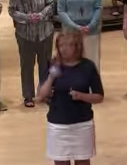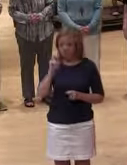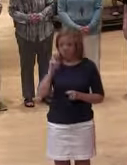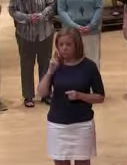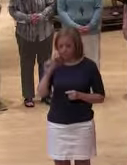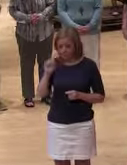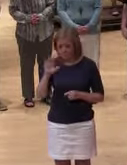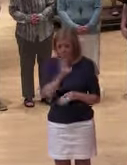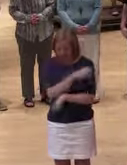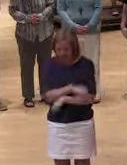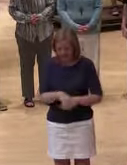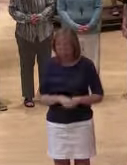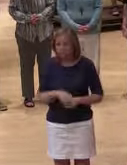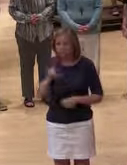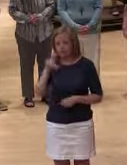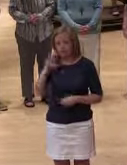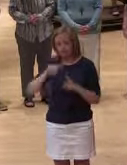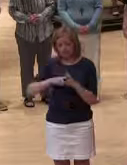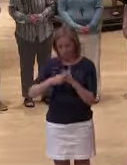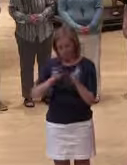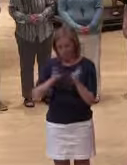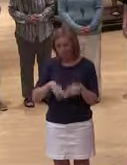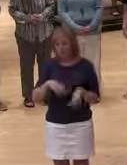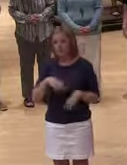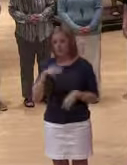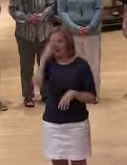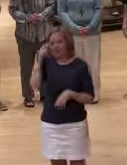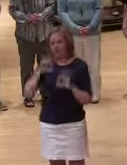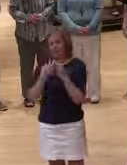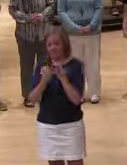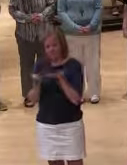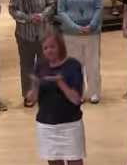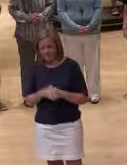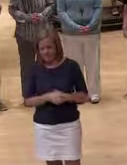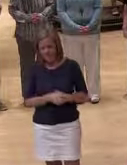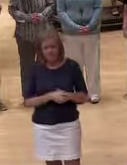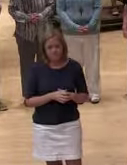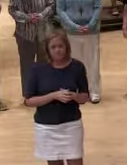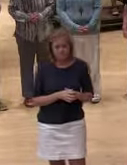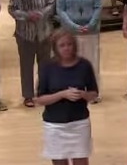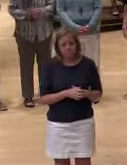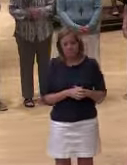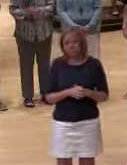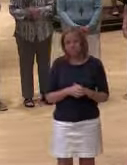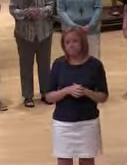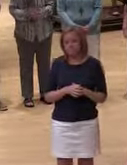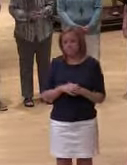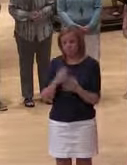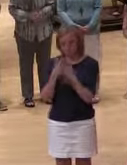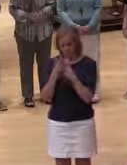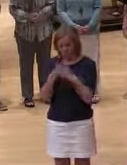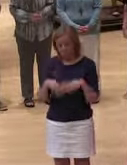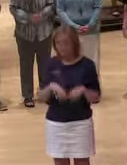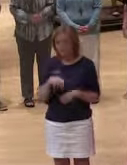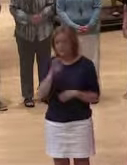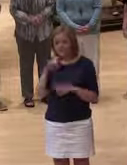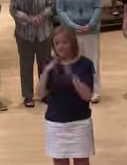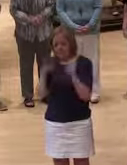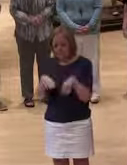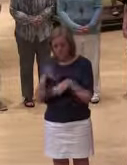Clinic, Restart, Catholic Family Services, Monroe County Jail, East House